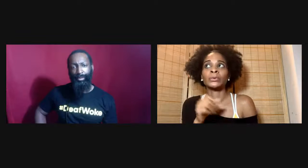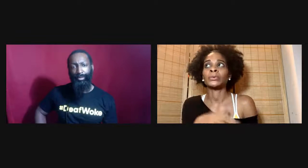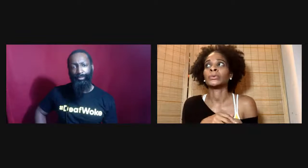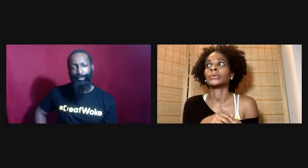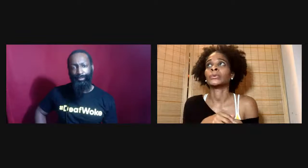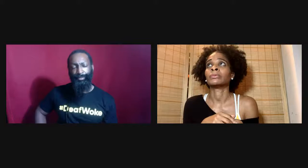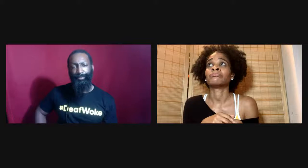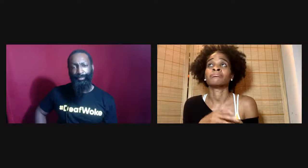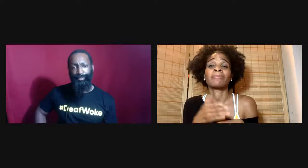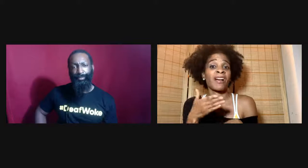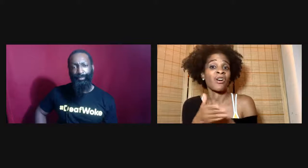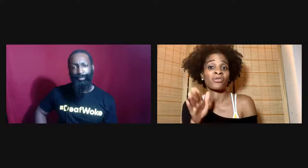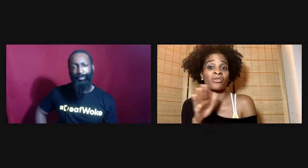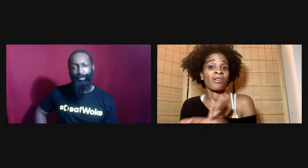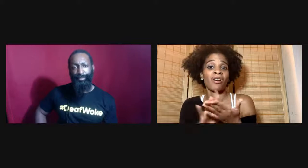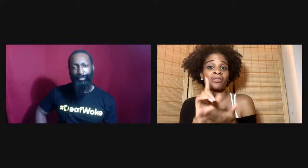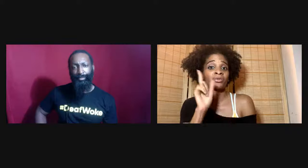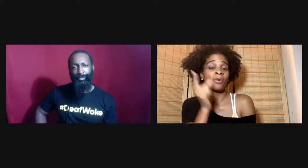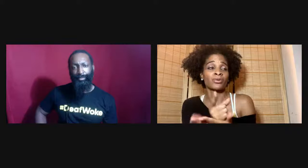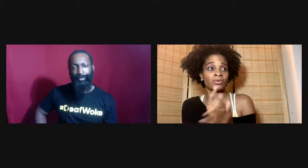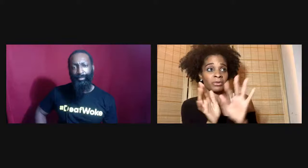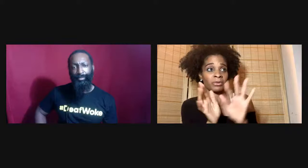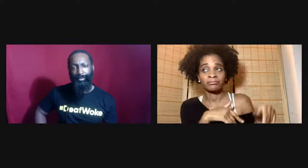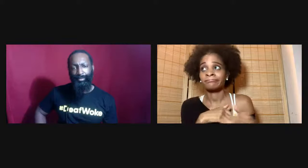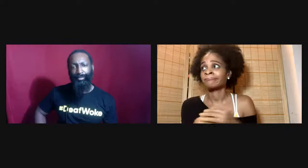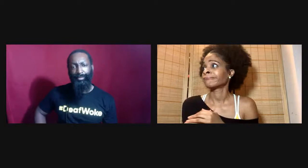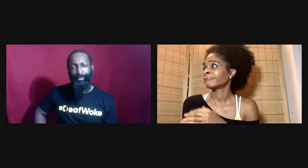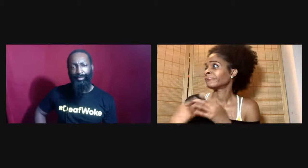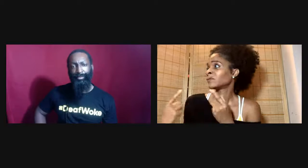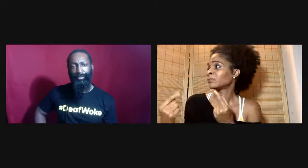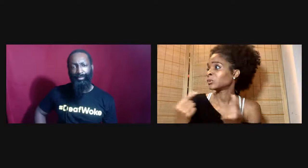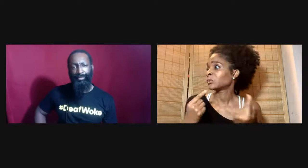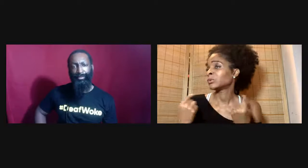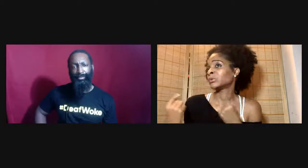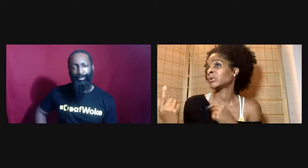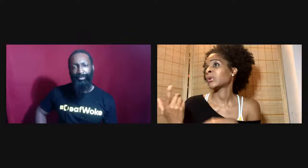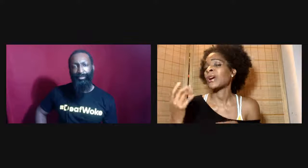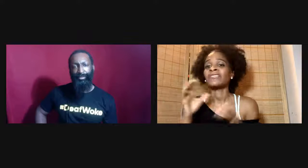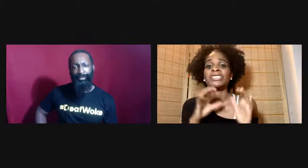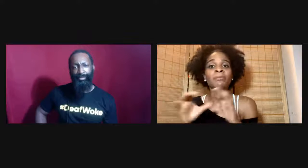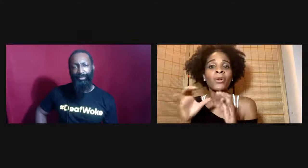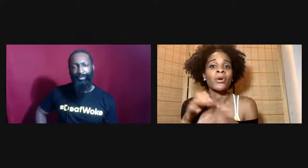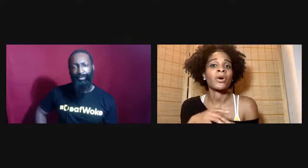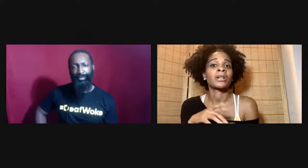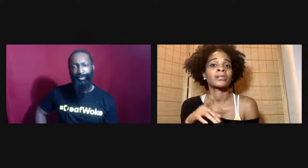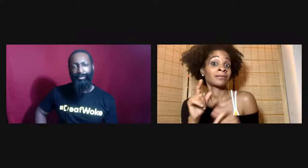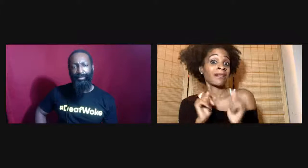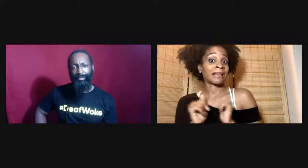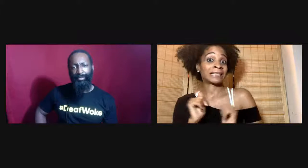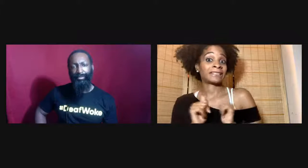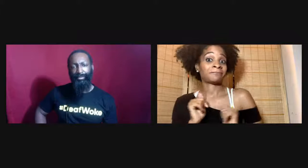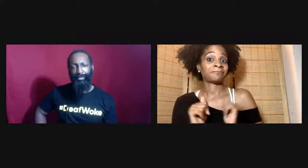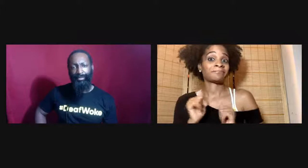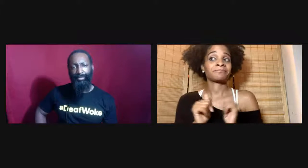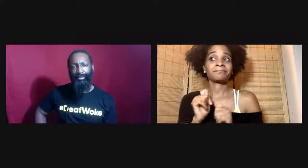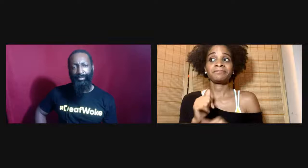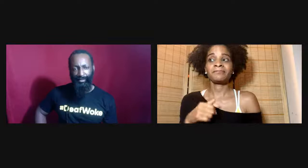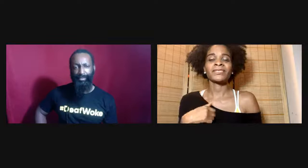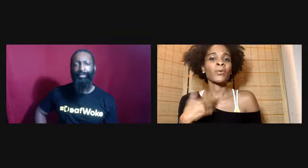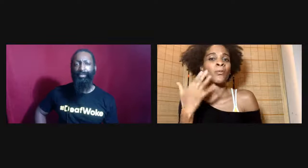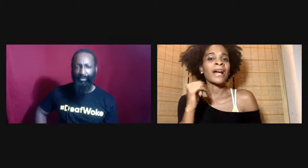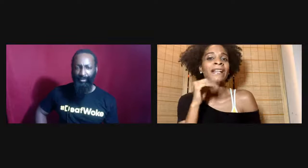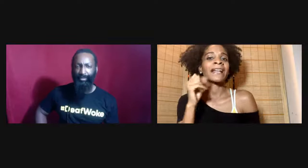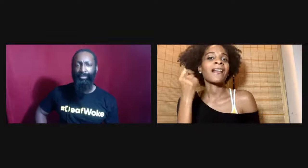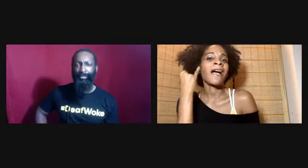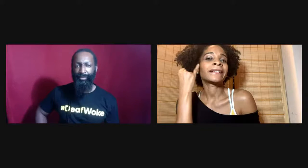had like a dream to go to New York. And you know, high school, college, graduated. I'm like, well, what do I do now? I want to explore